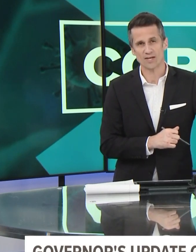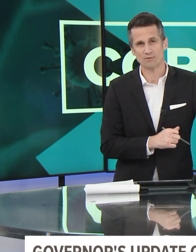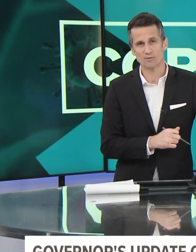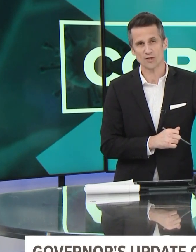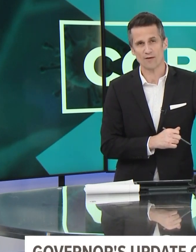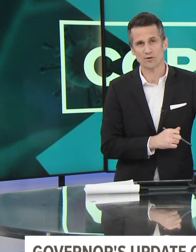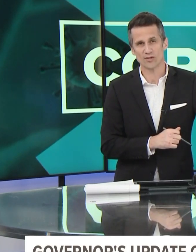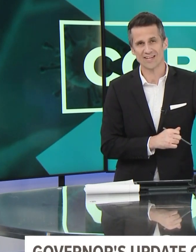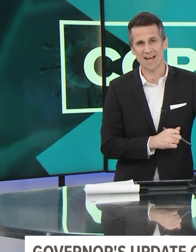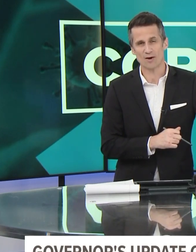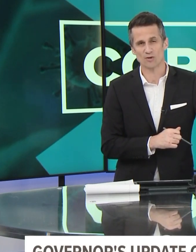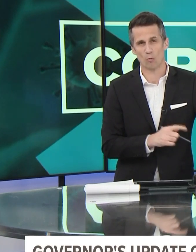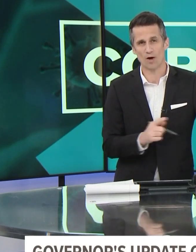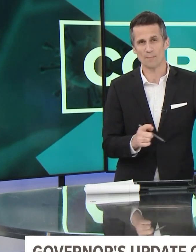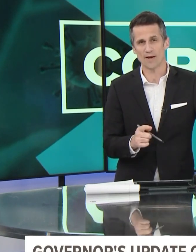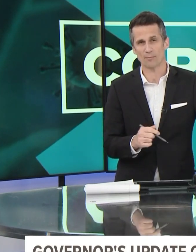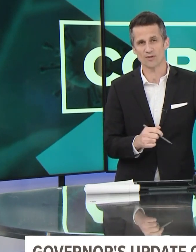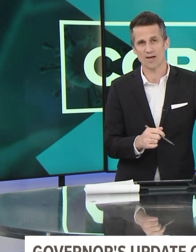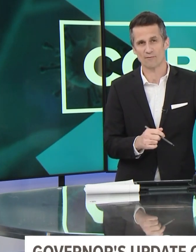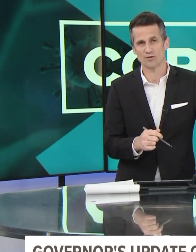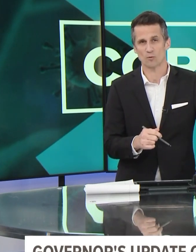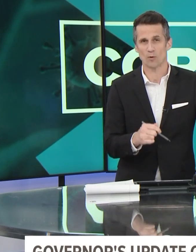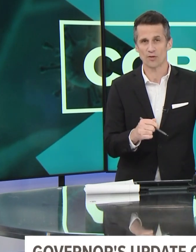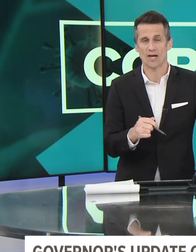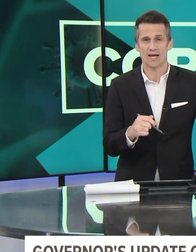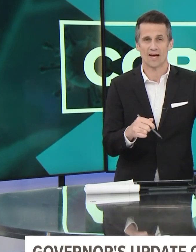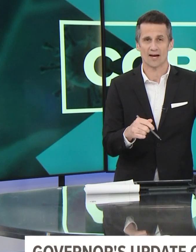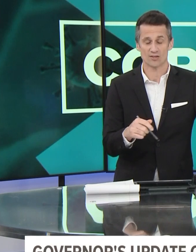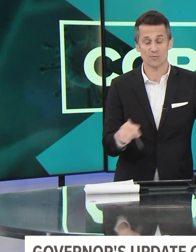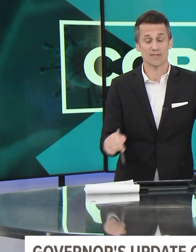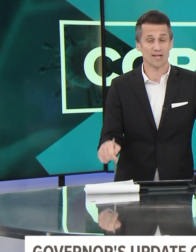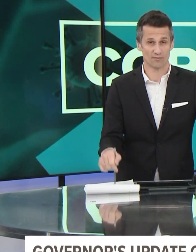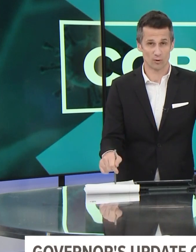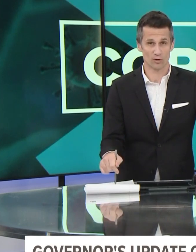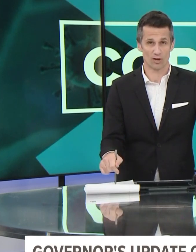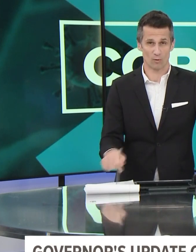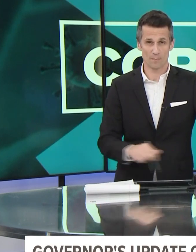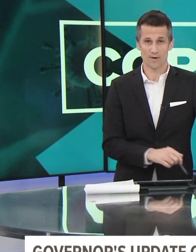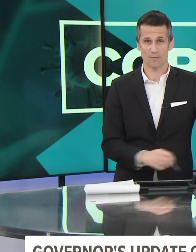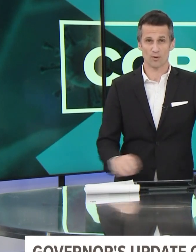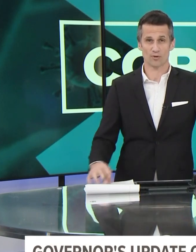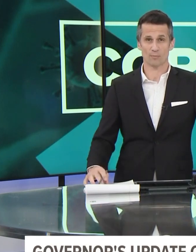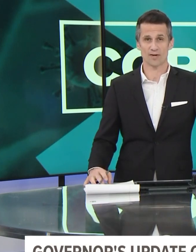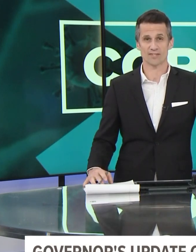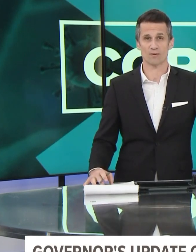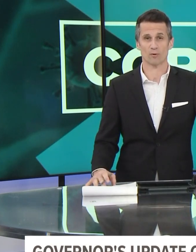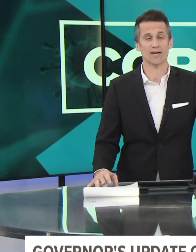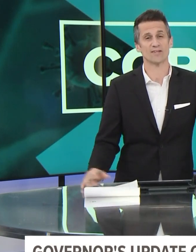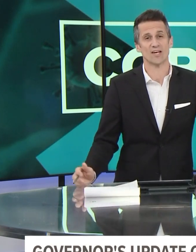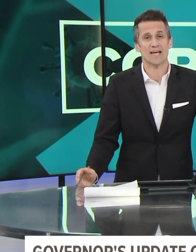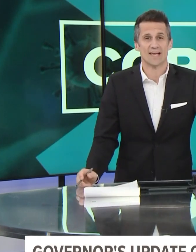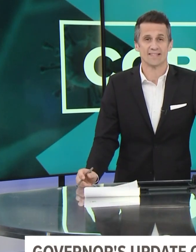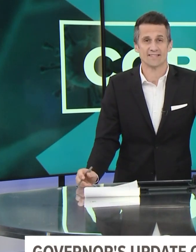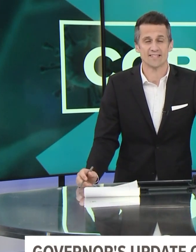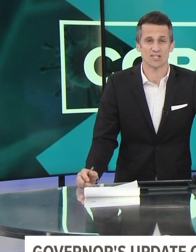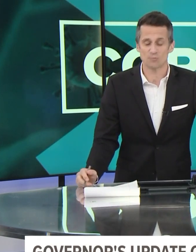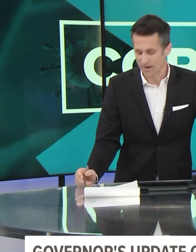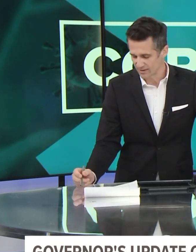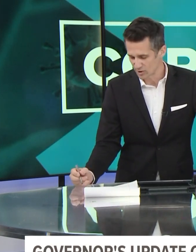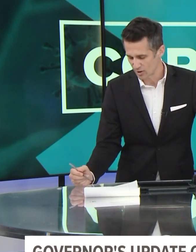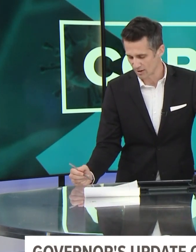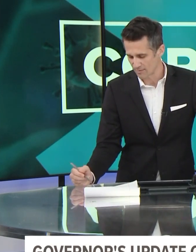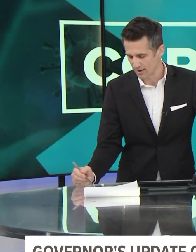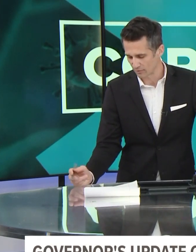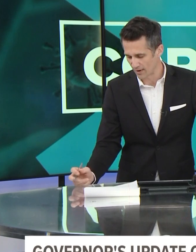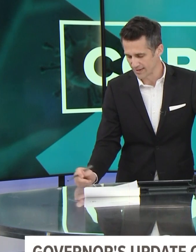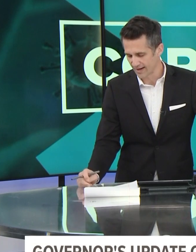showing symptoms. The governor said he now has a 1 p.m. press conference with, a telephone call at 1 p.m. with the president, where he says he's